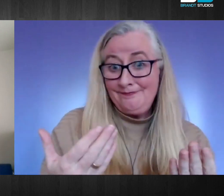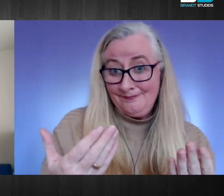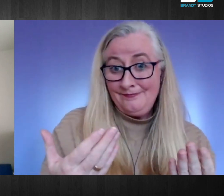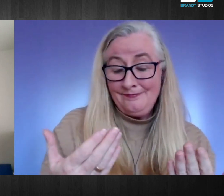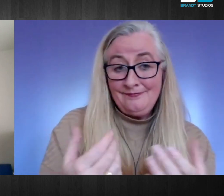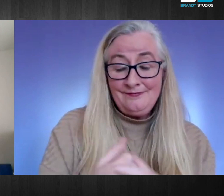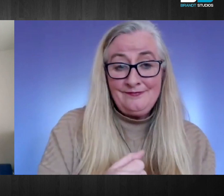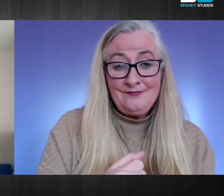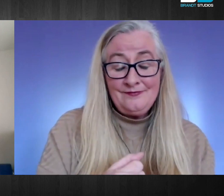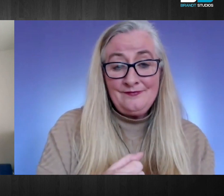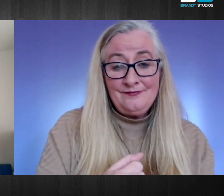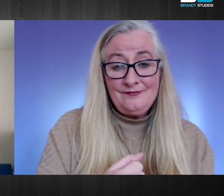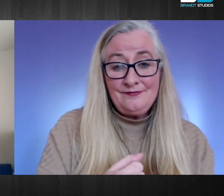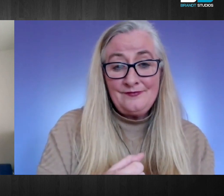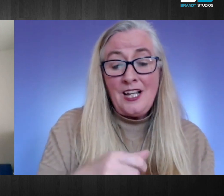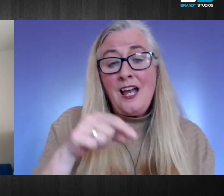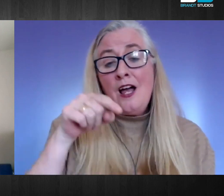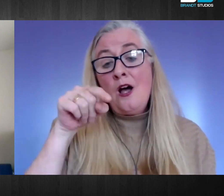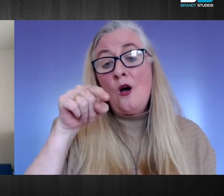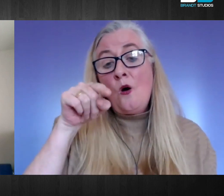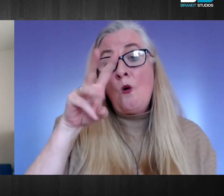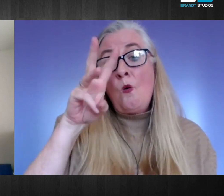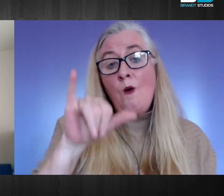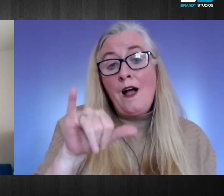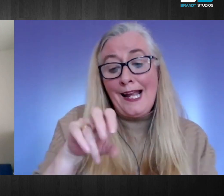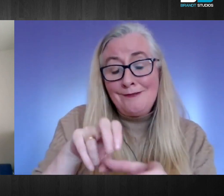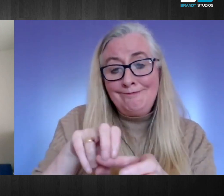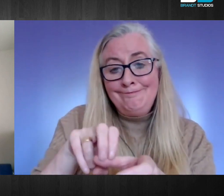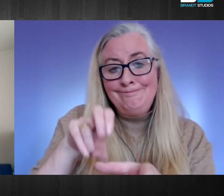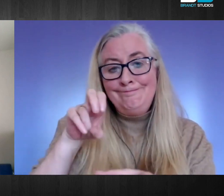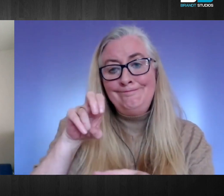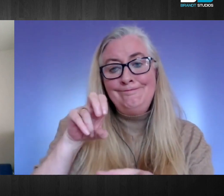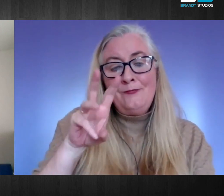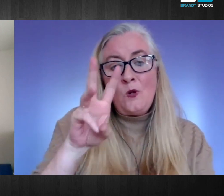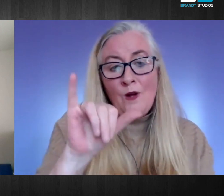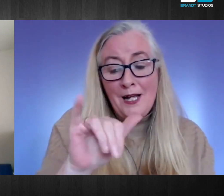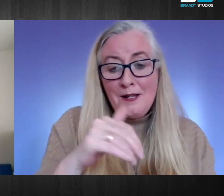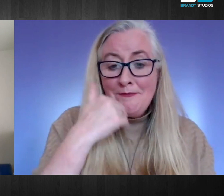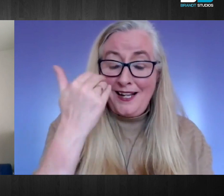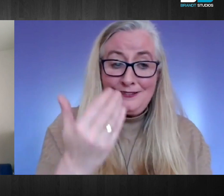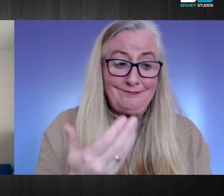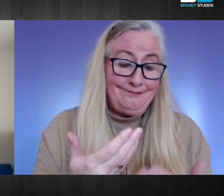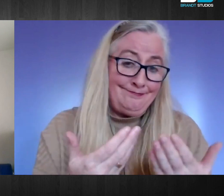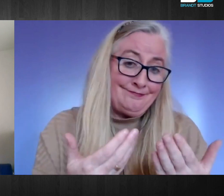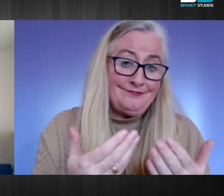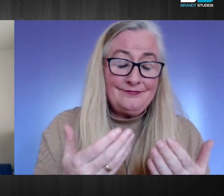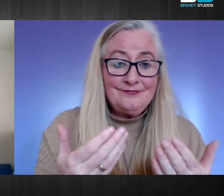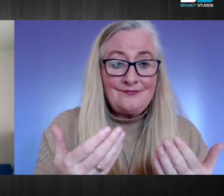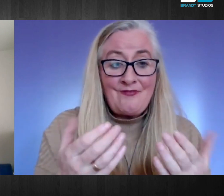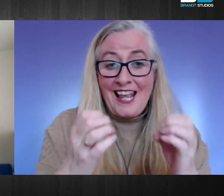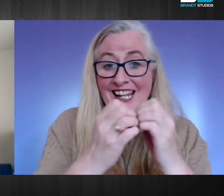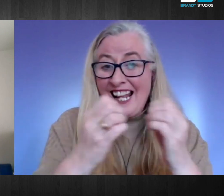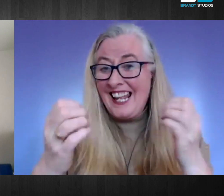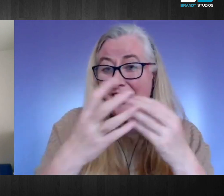part of that was this tension of, everything I know about PPI